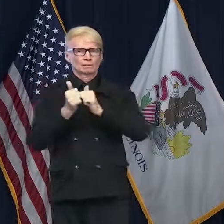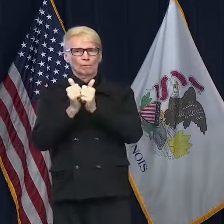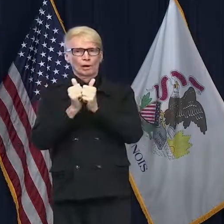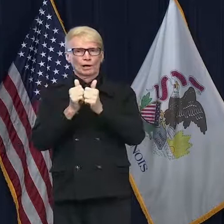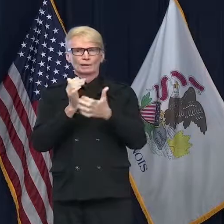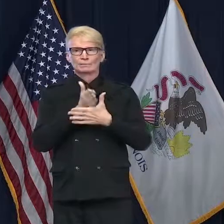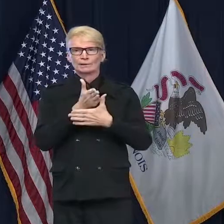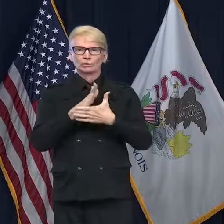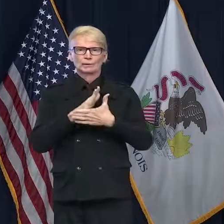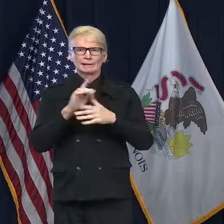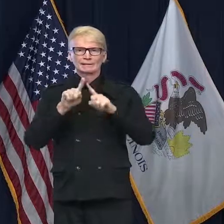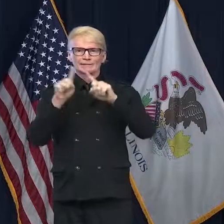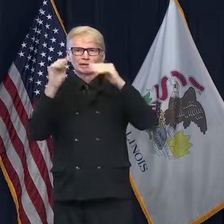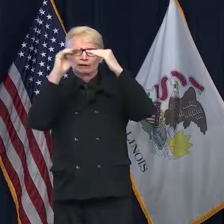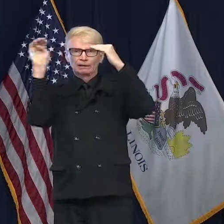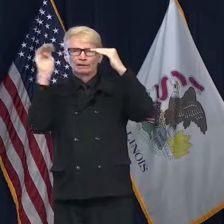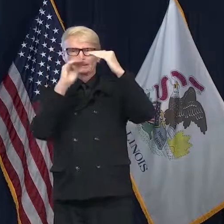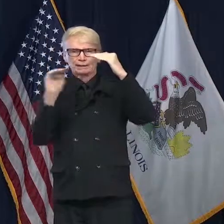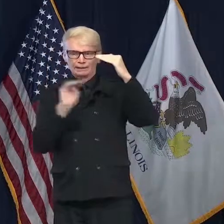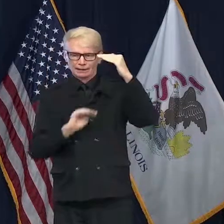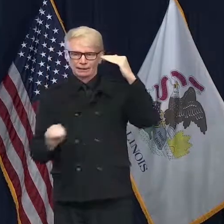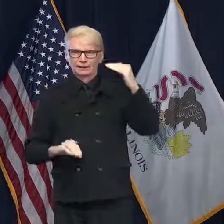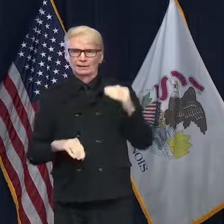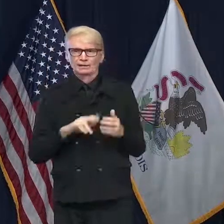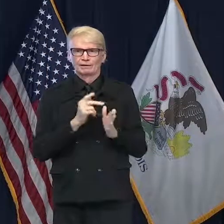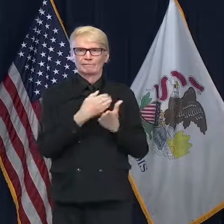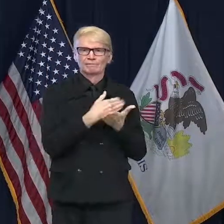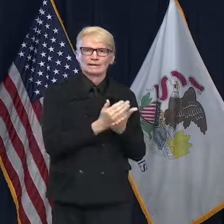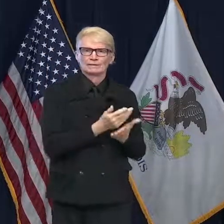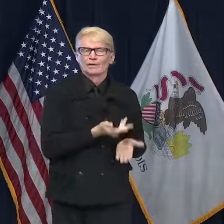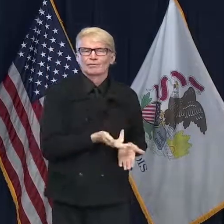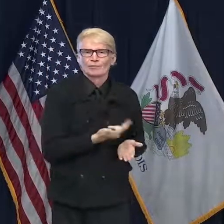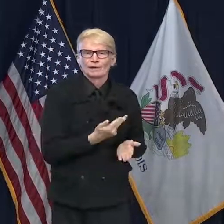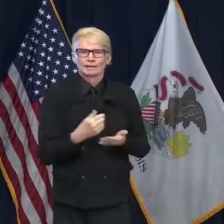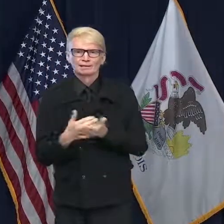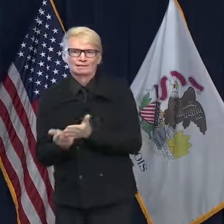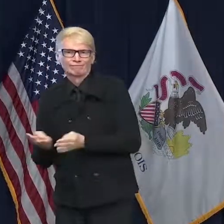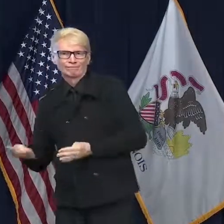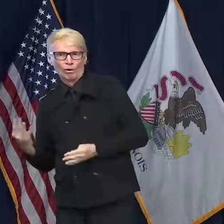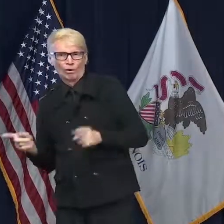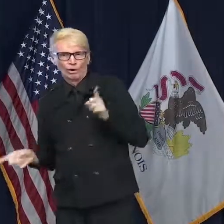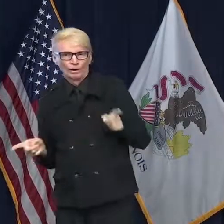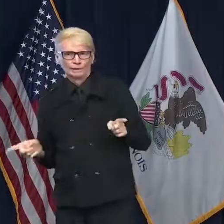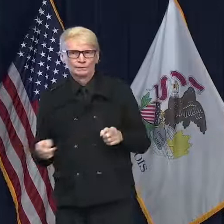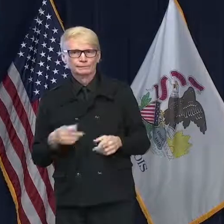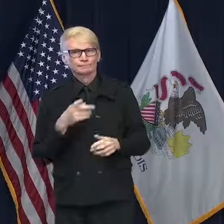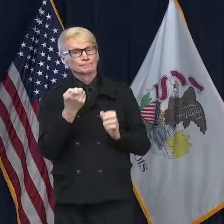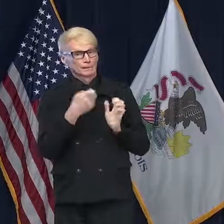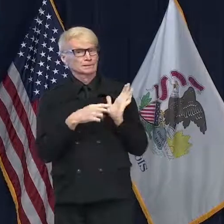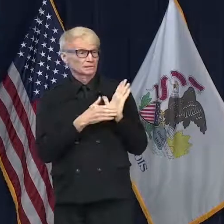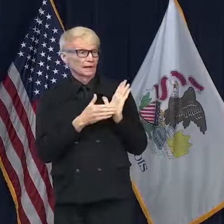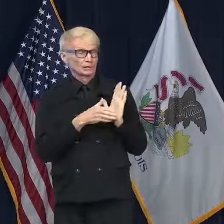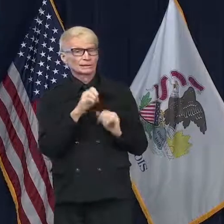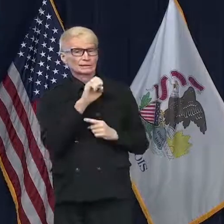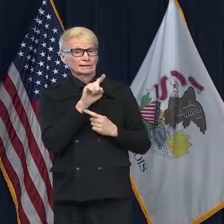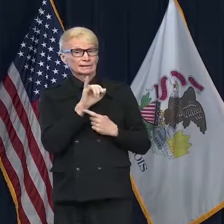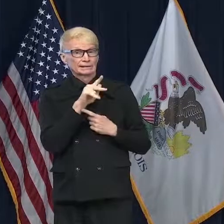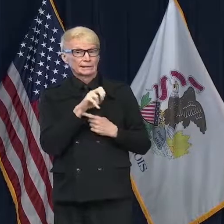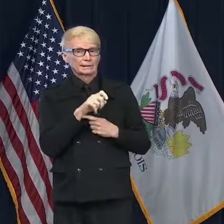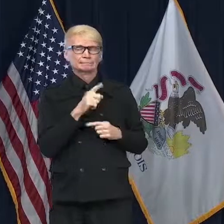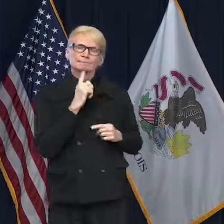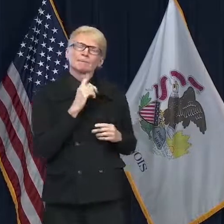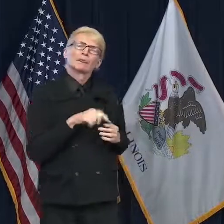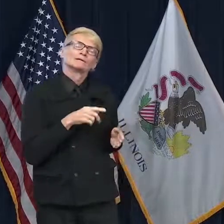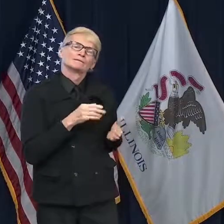between tiers and to Phase 4. Happy to have Dr. Ezeka give you some answers. So, Dr. Ezeka, so if you're in Phase 4, Tier 2, and Tier